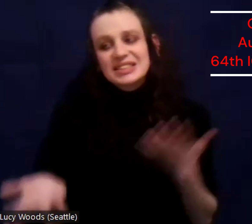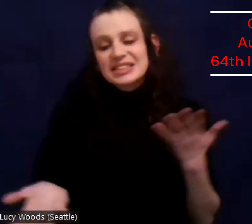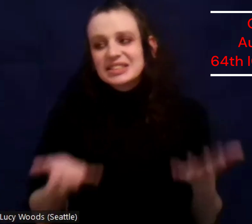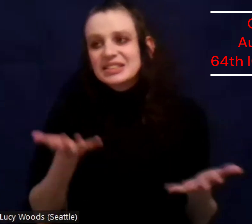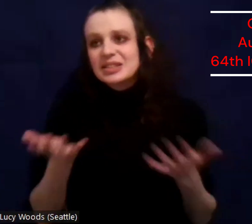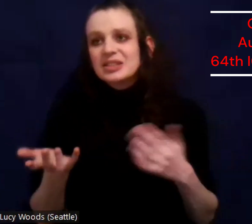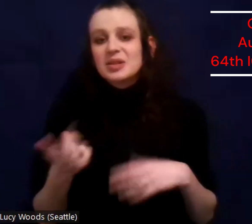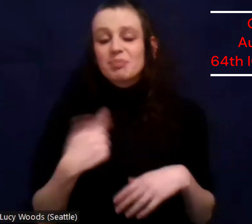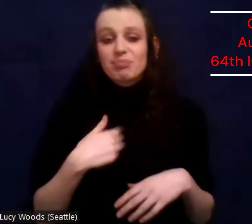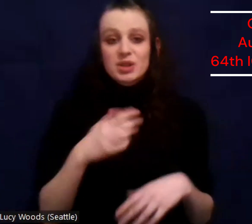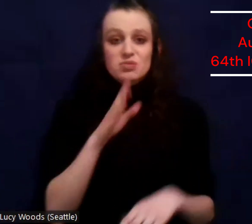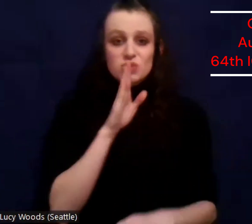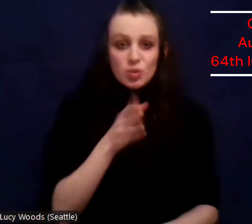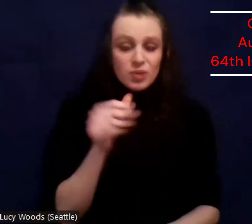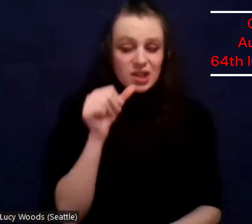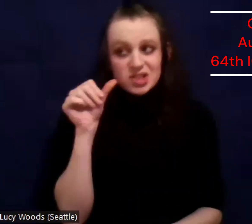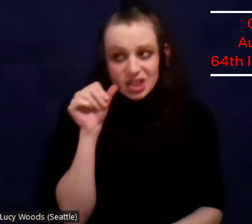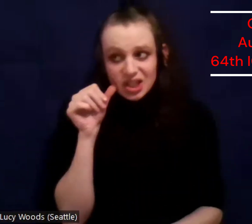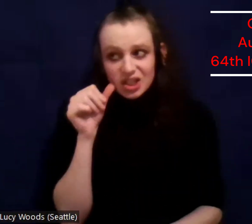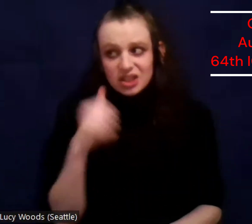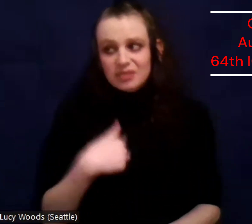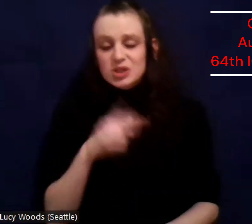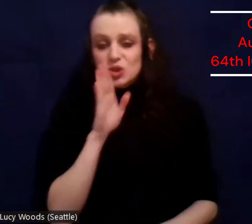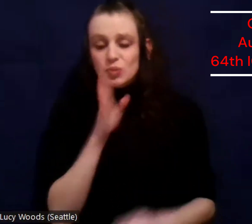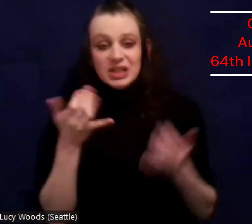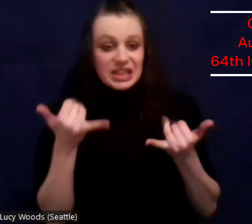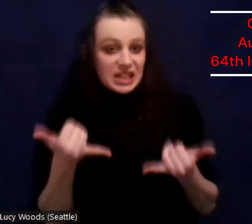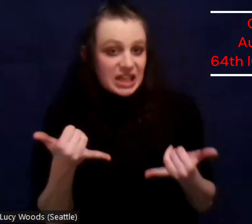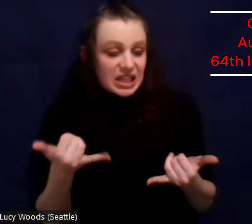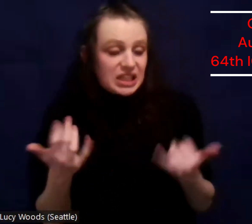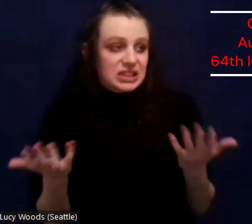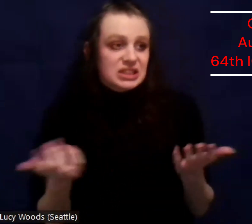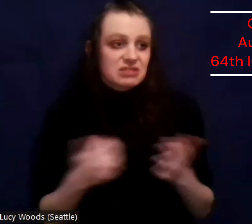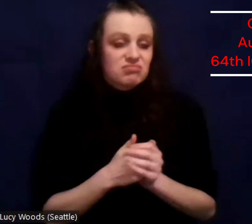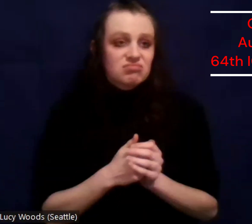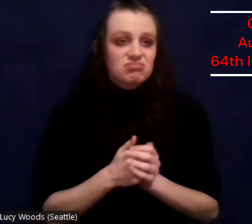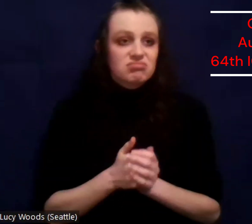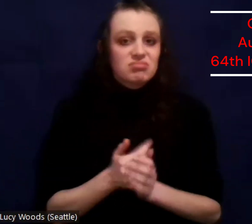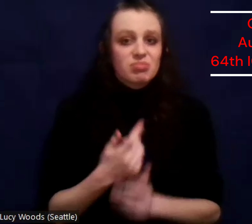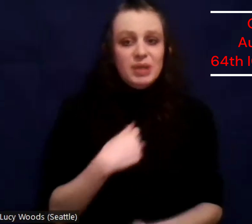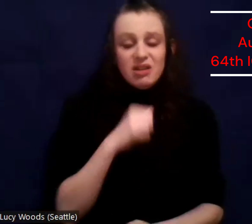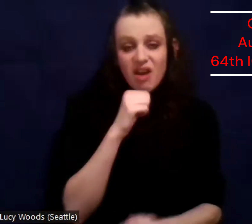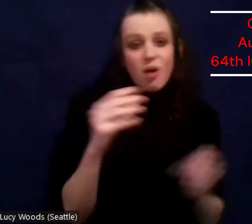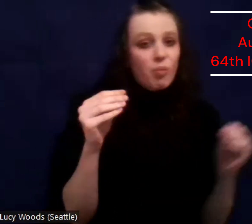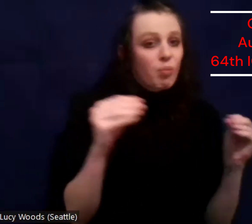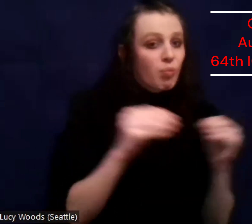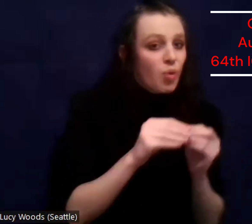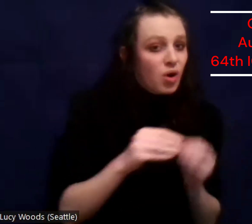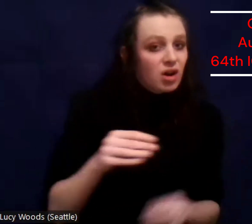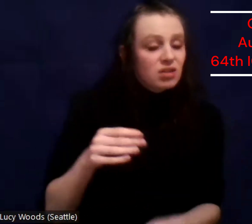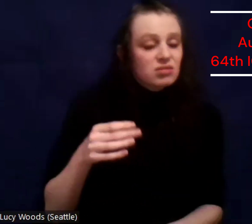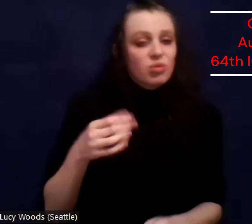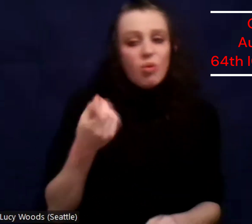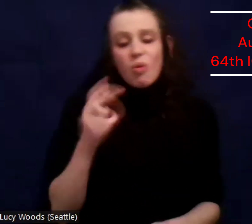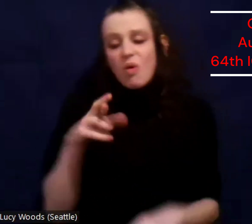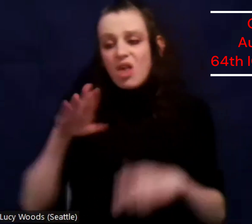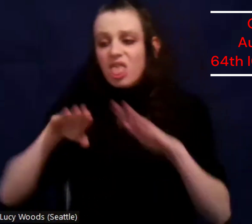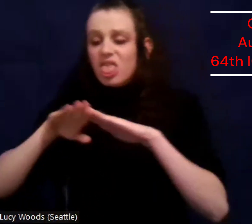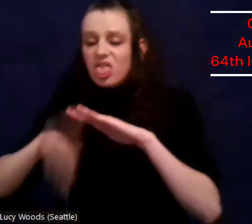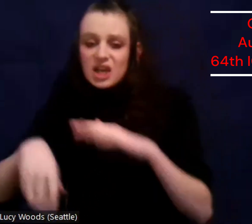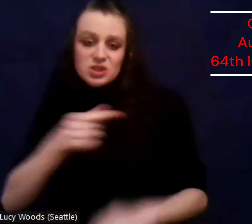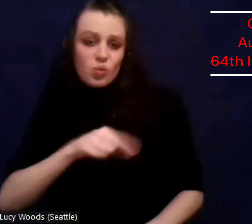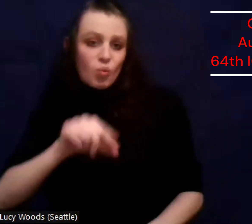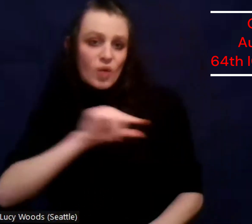sober yesterday, and I'm sober today, and I'm not any more or less qualified than any other individual to be in